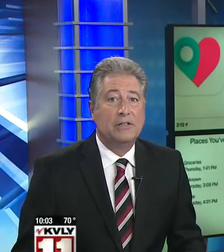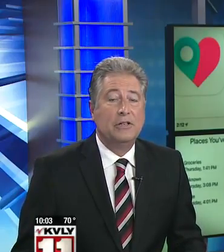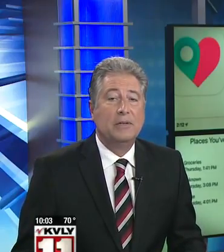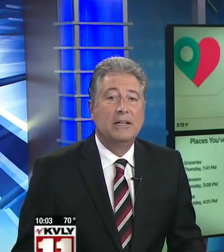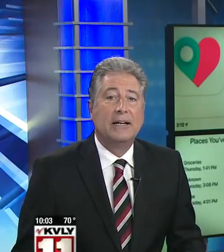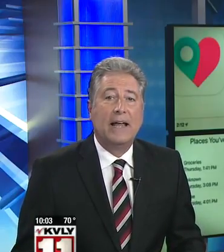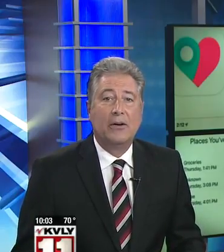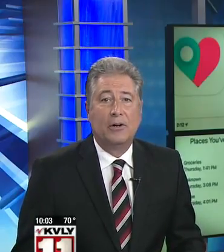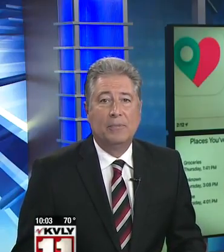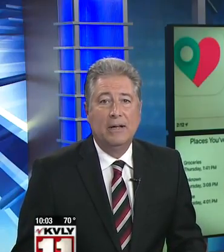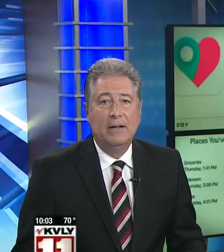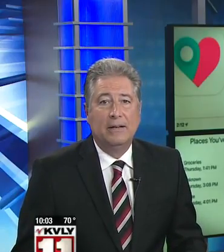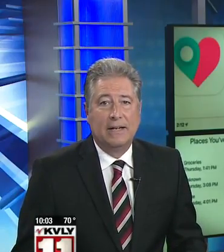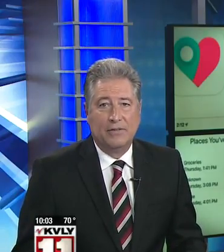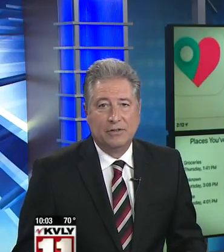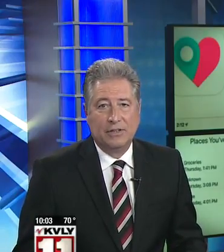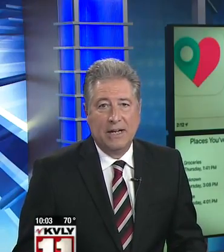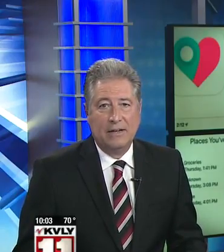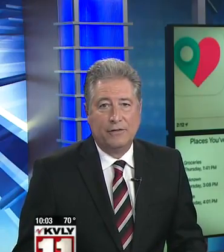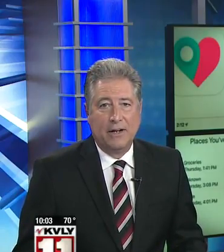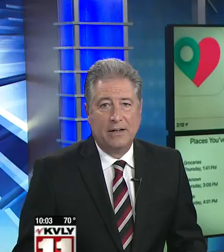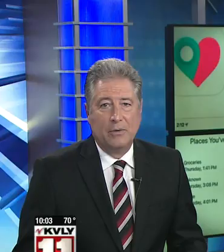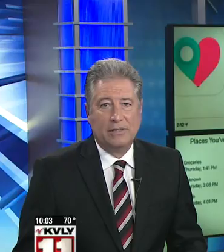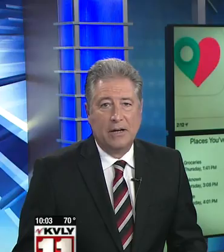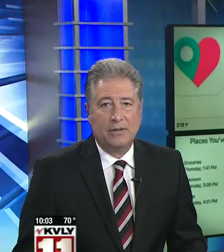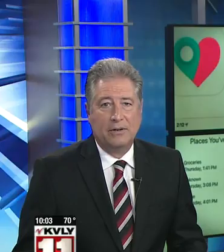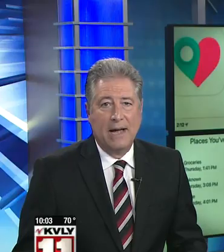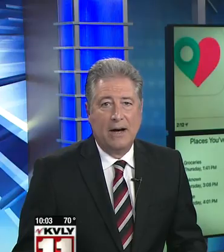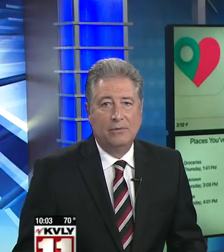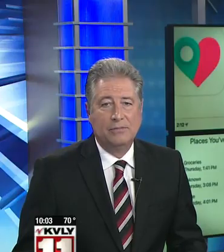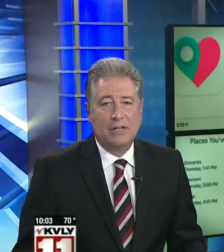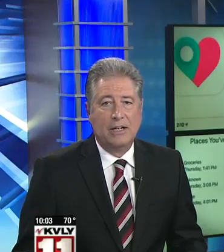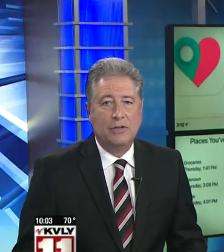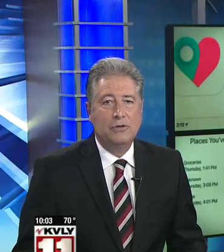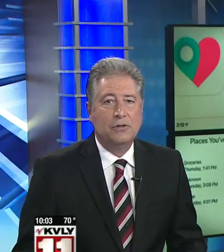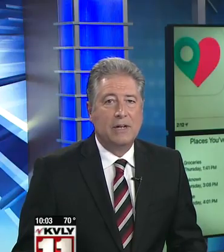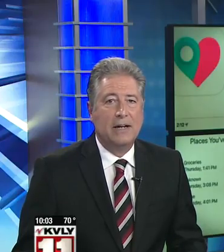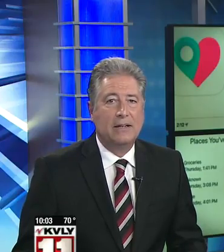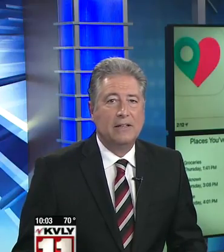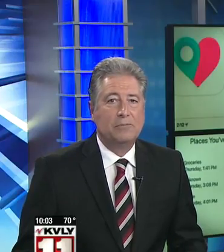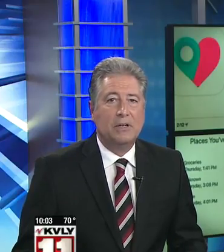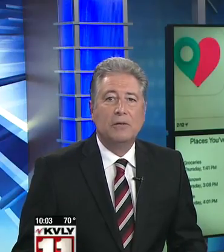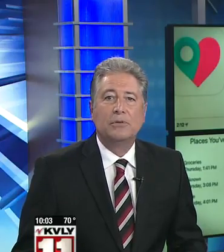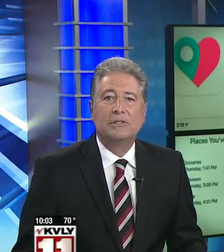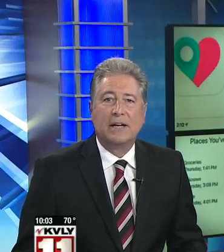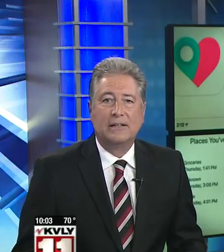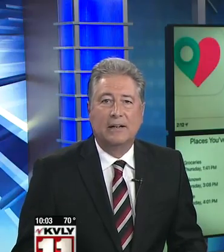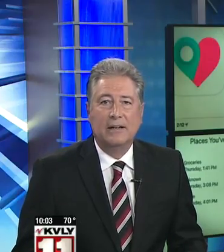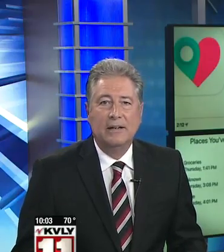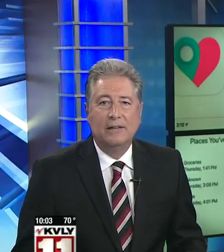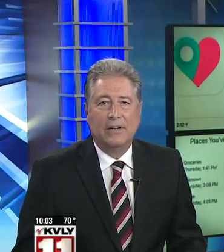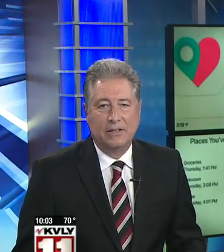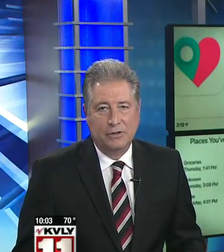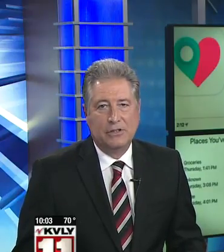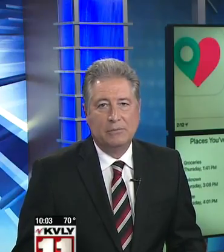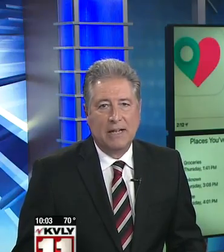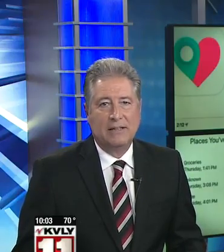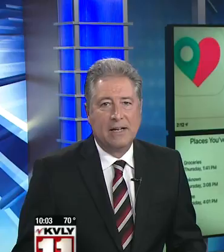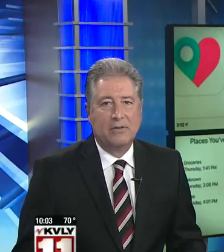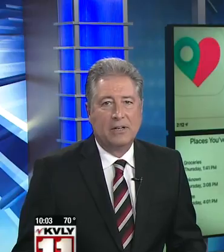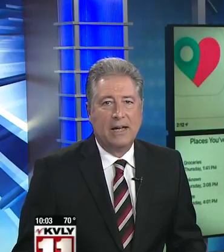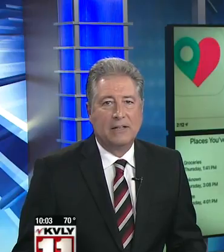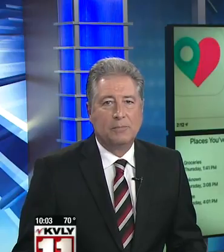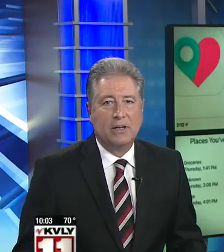is continuing to get louder. The governor today defending what's out there now, saying user data is being protected. Valley News